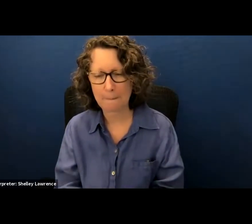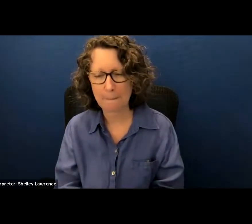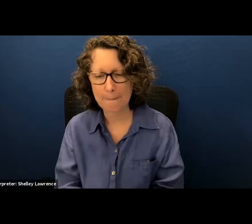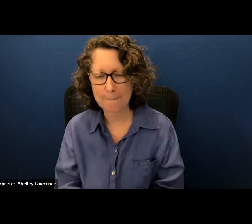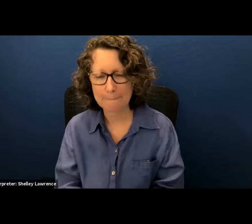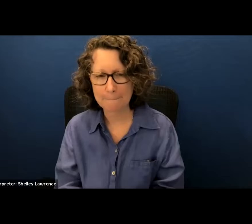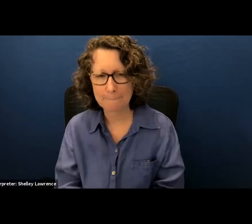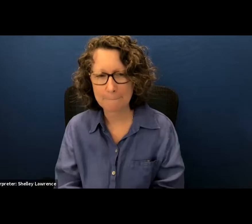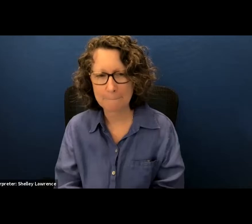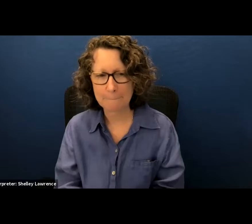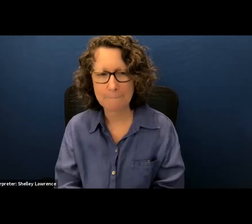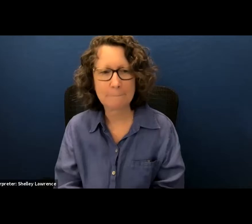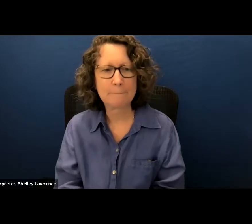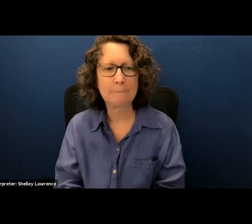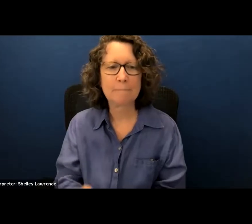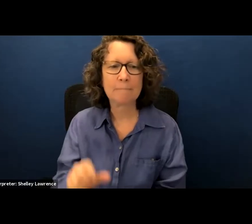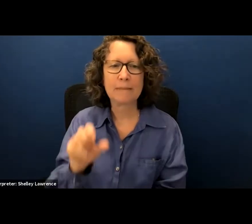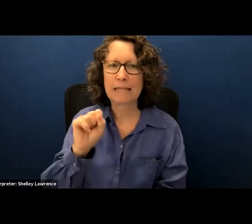Thank you.